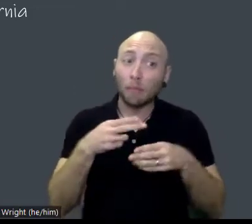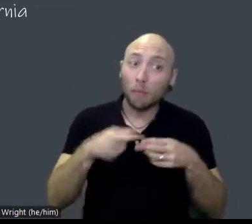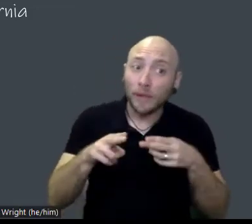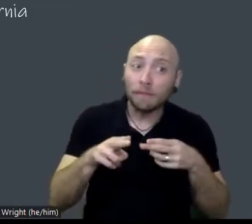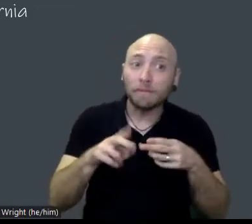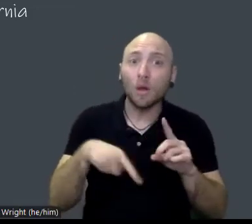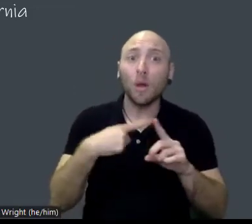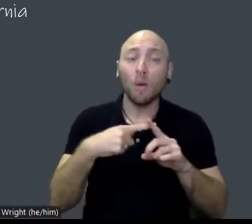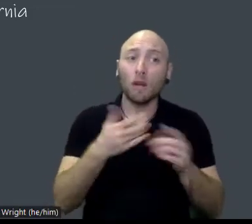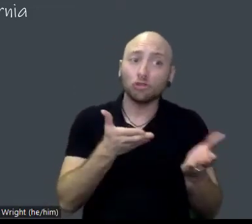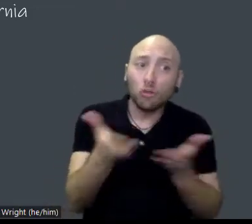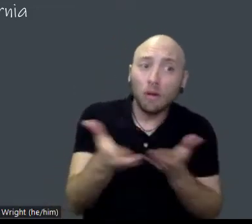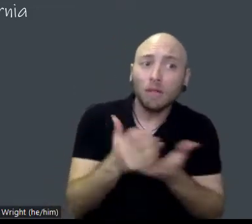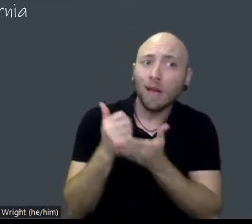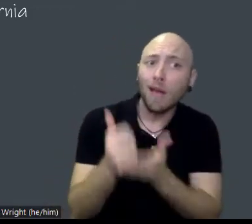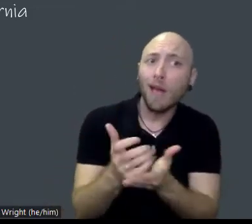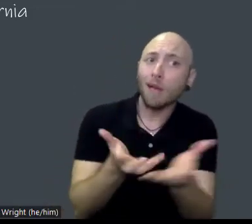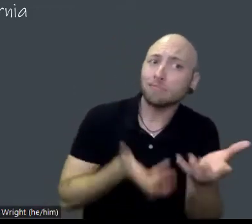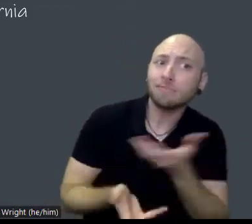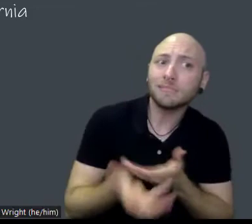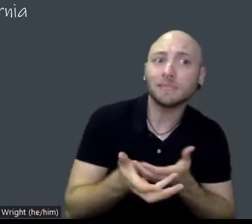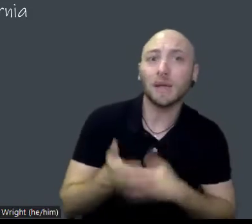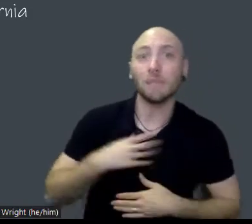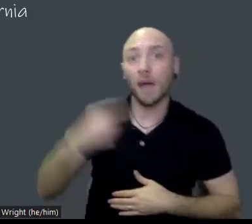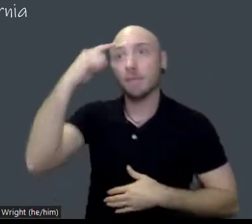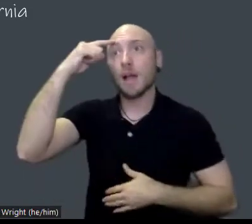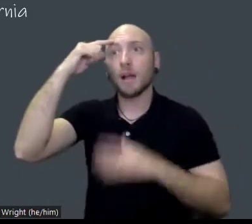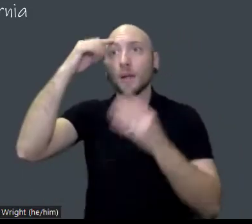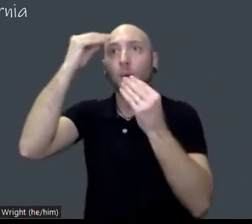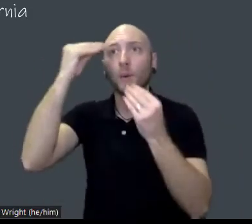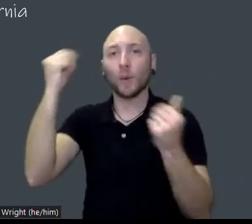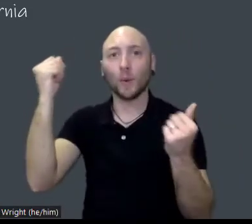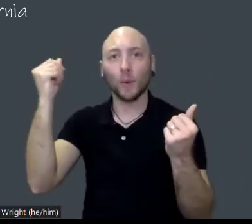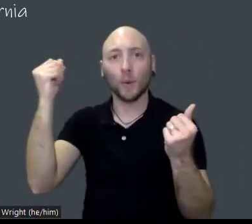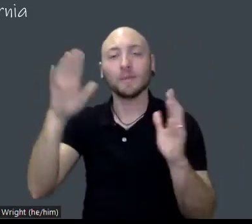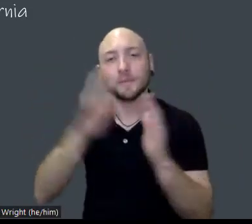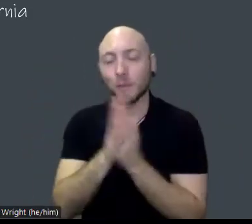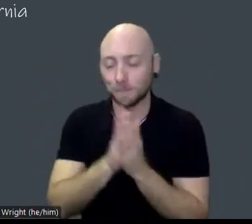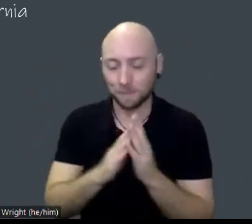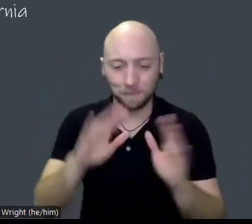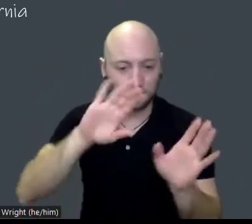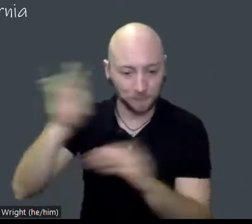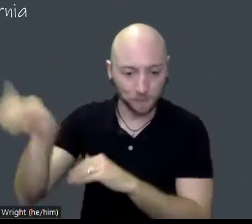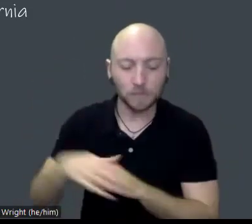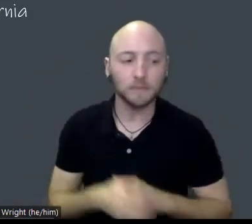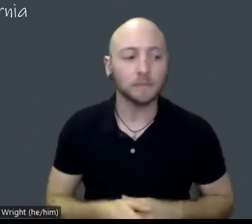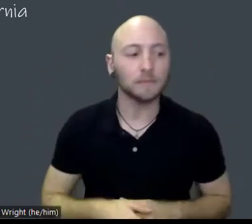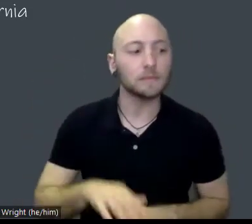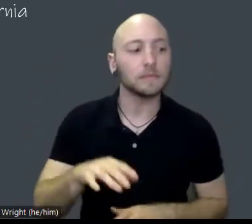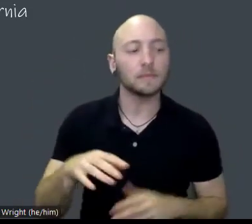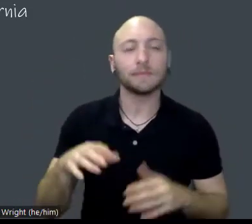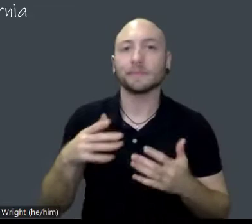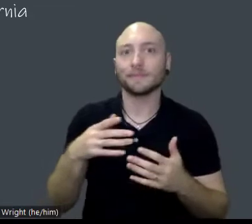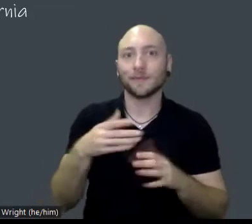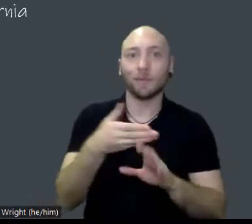respite from like what's going on in between my ears. But yeah, I guess I'll just start with like what it was like,